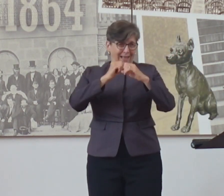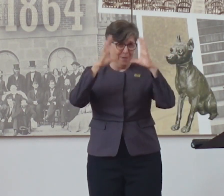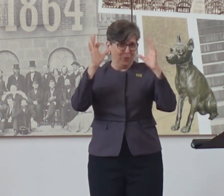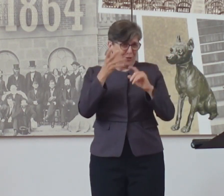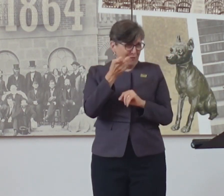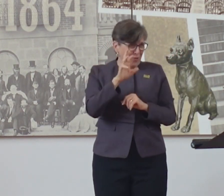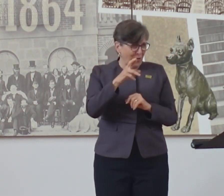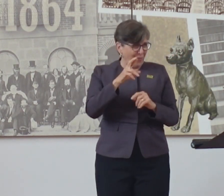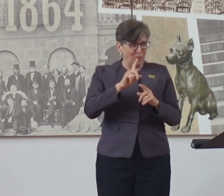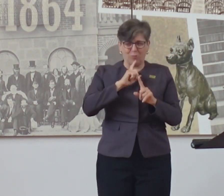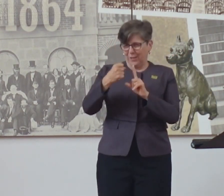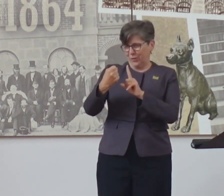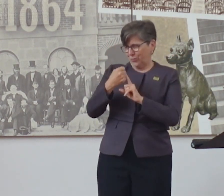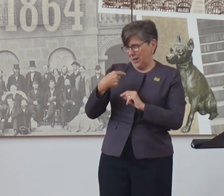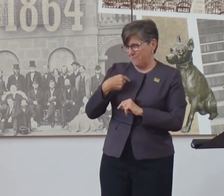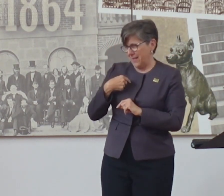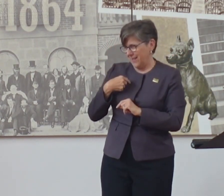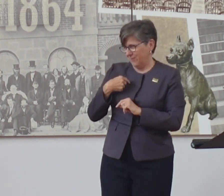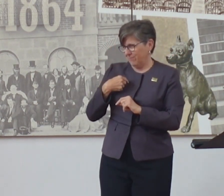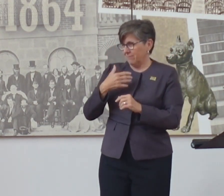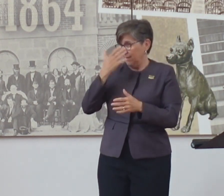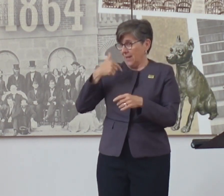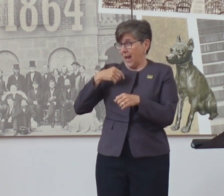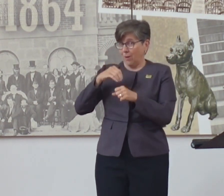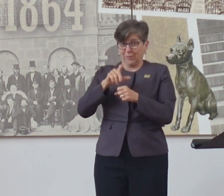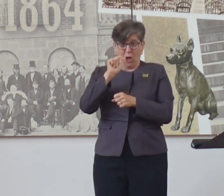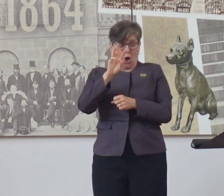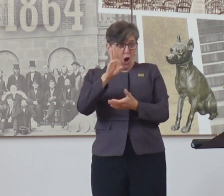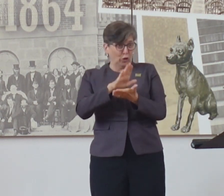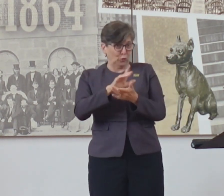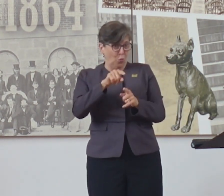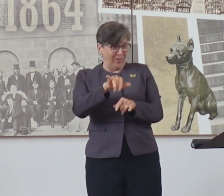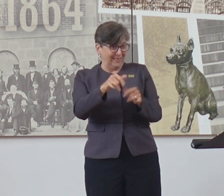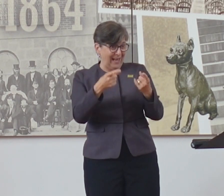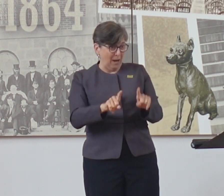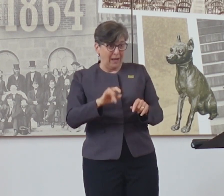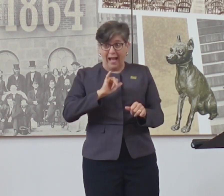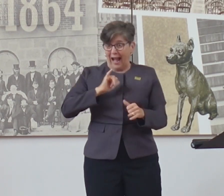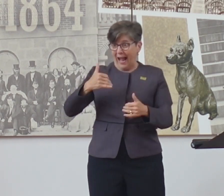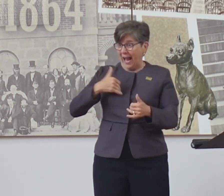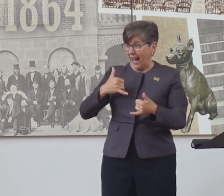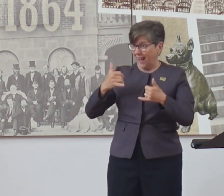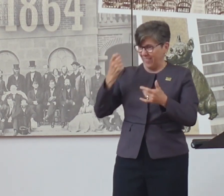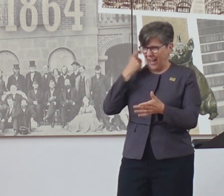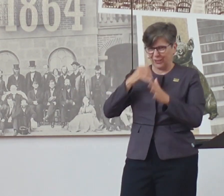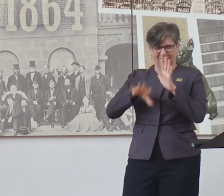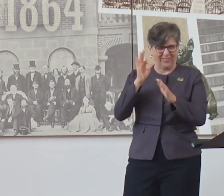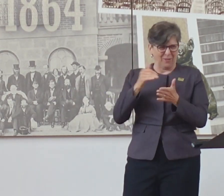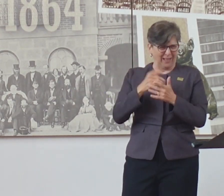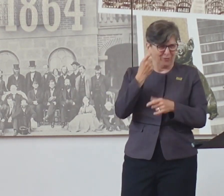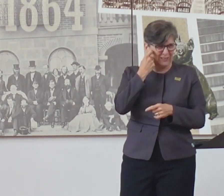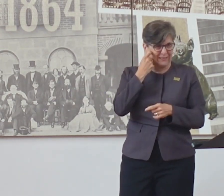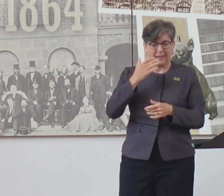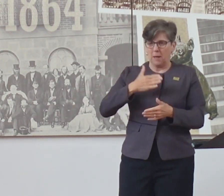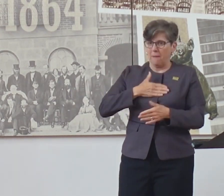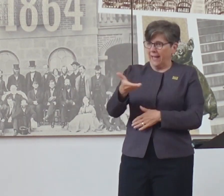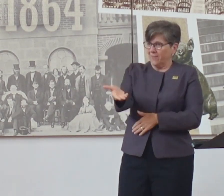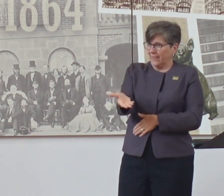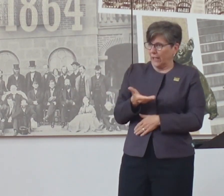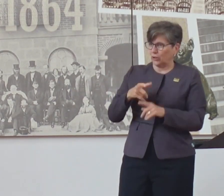I wanted to close with an image I have of her, something that just struck me because I was in law school when all this happened. I had just found out recently